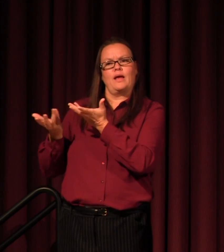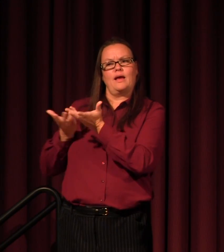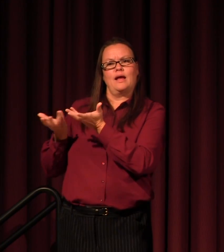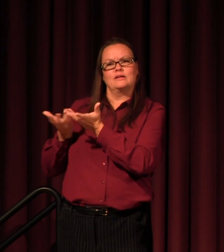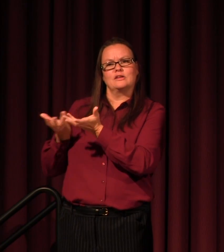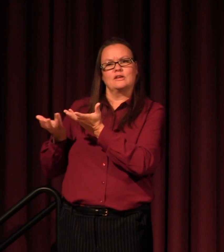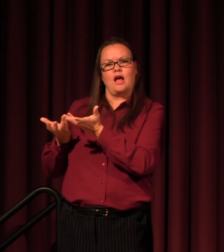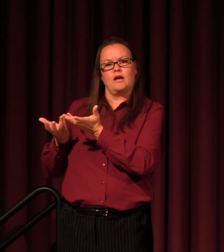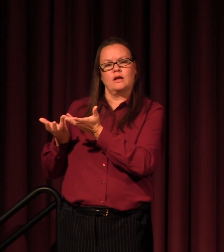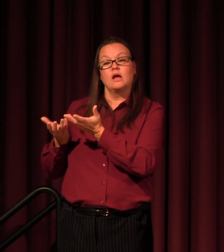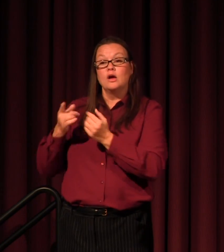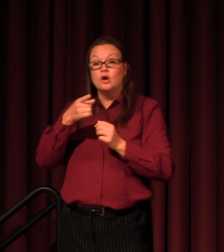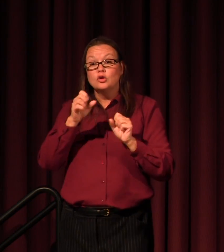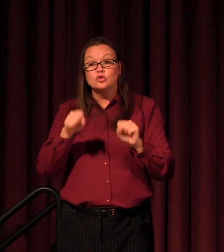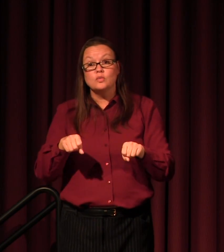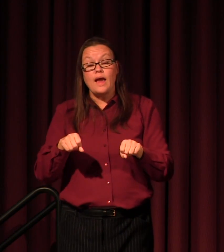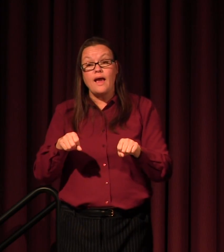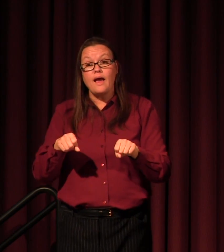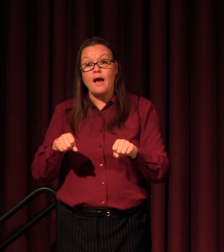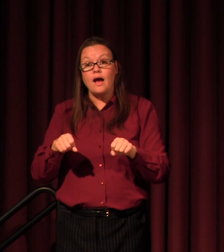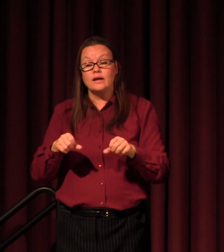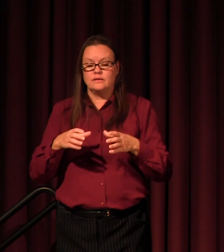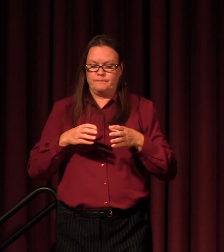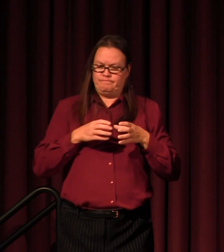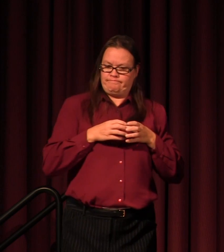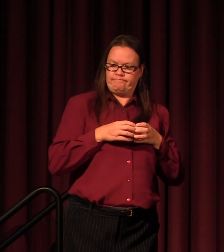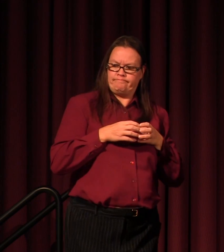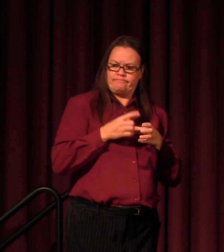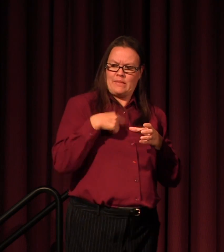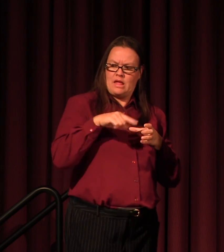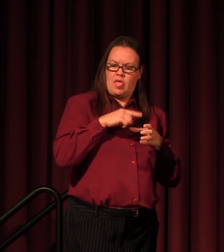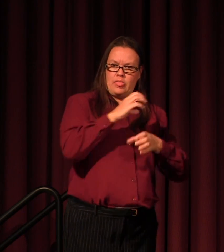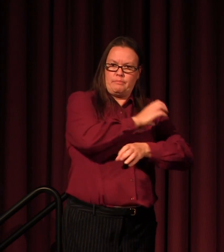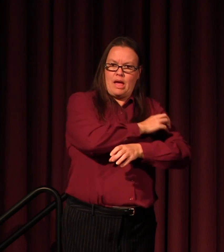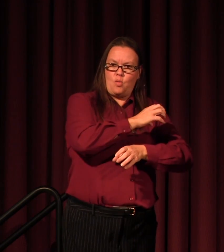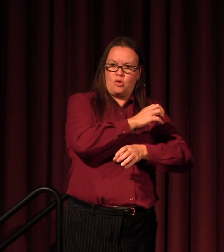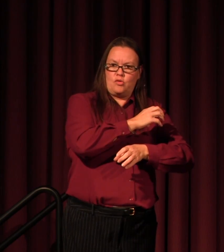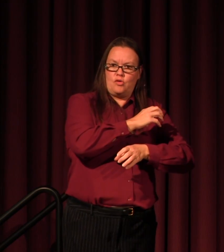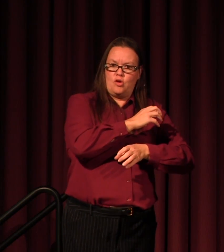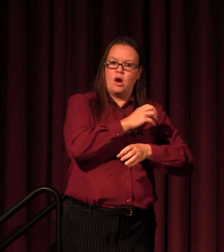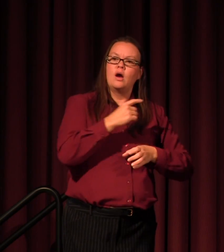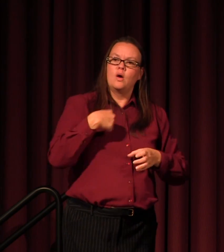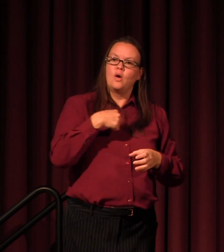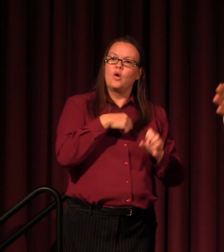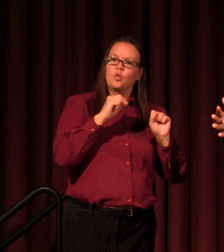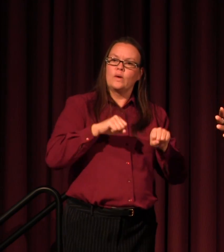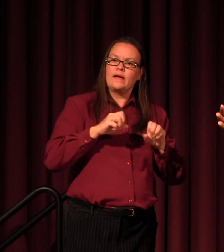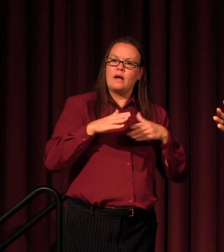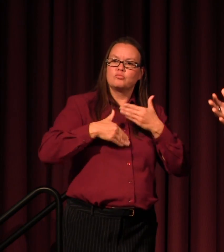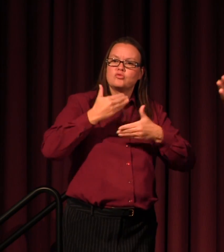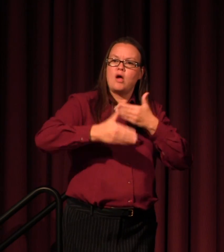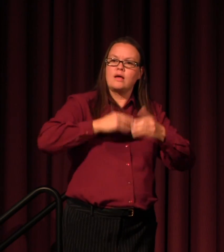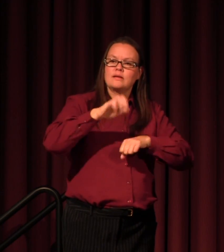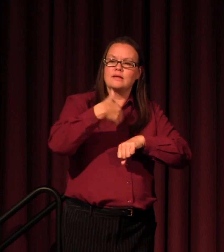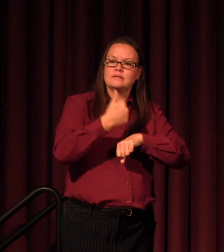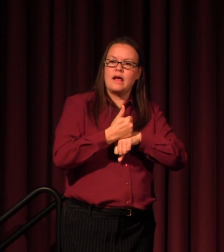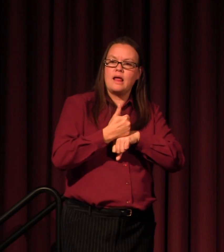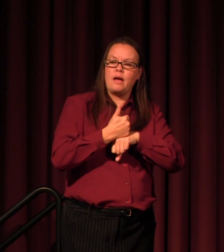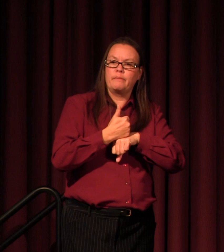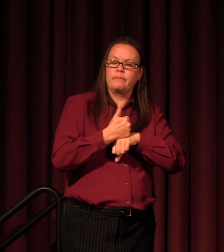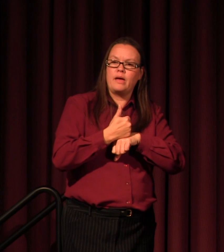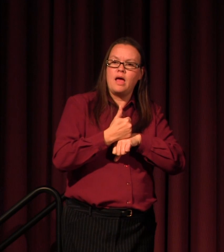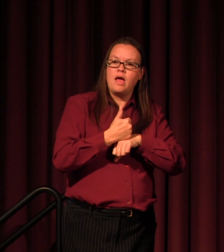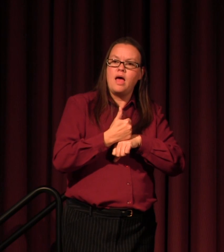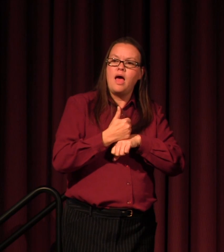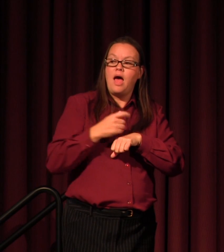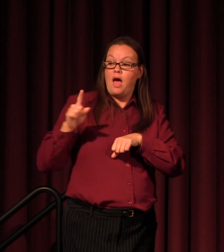However, you can make sure that at an inner circle level, we have some equity processes to ensure that people in the margins are helping to define